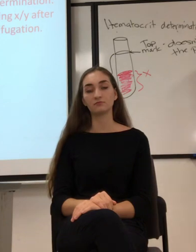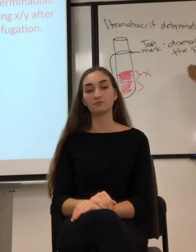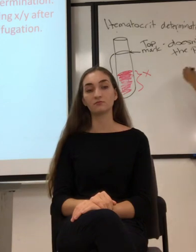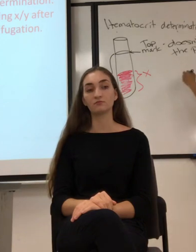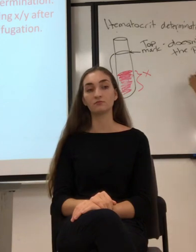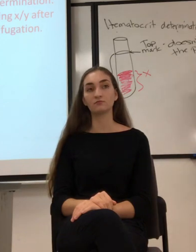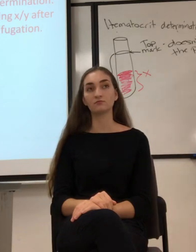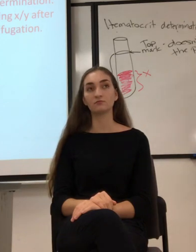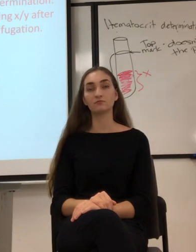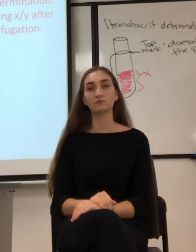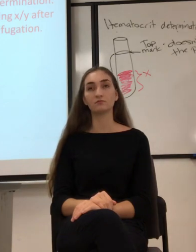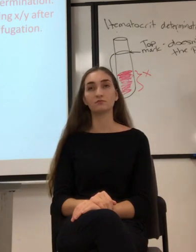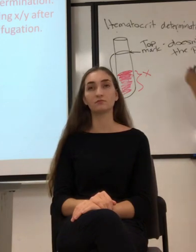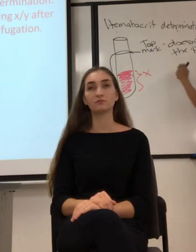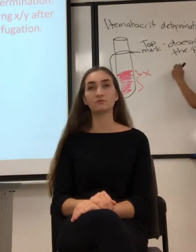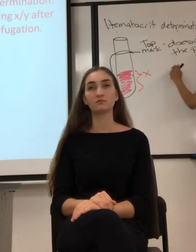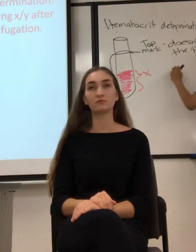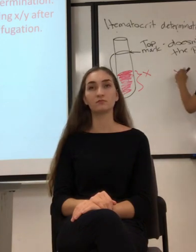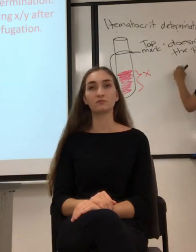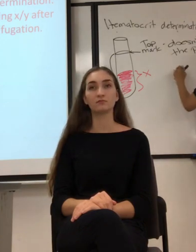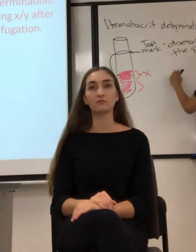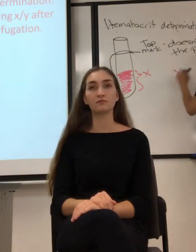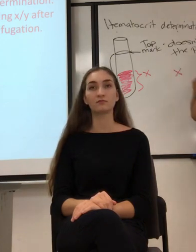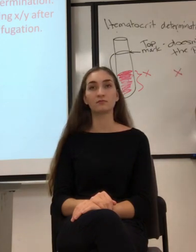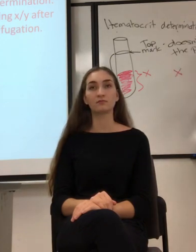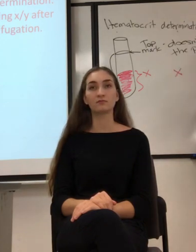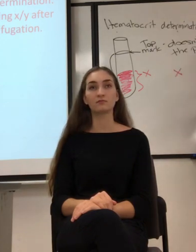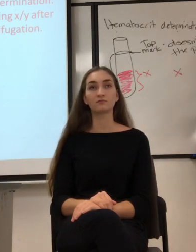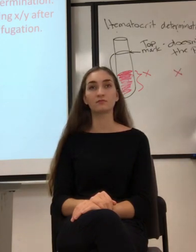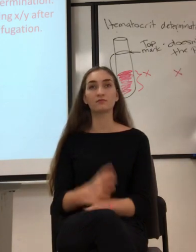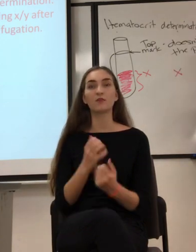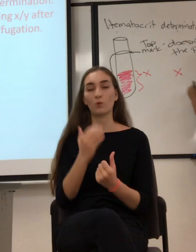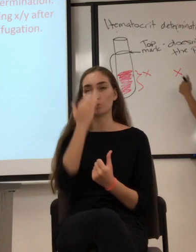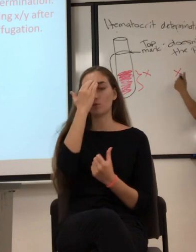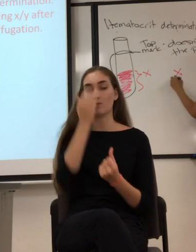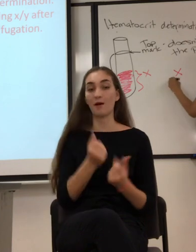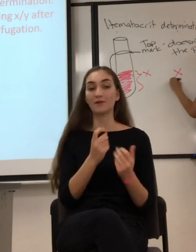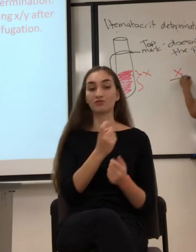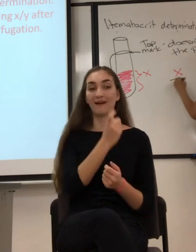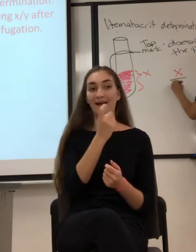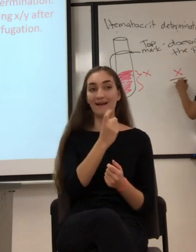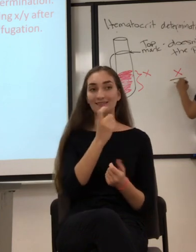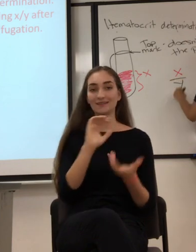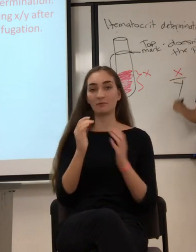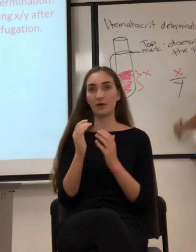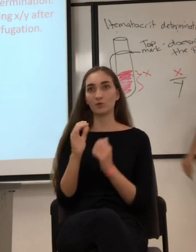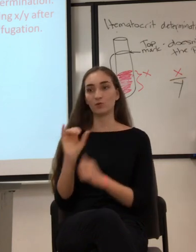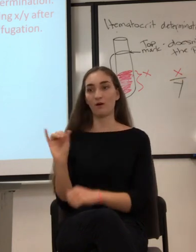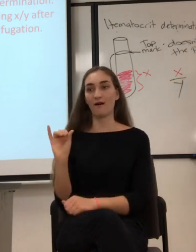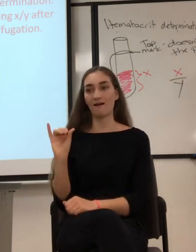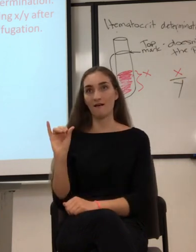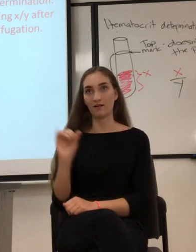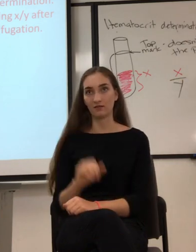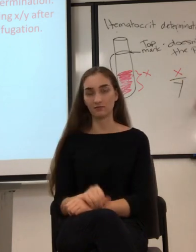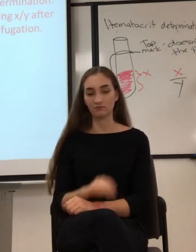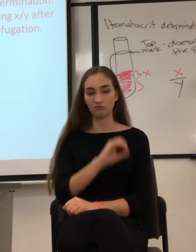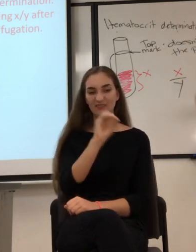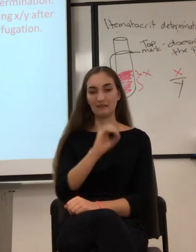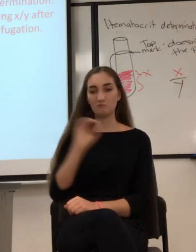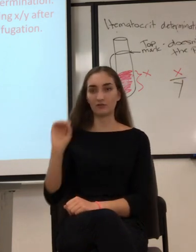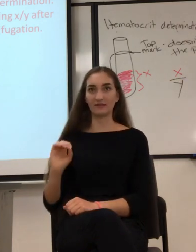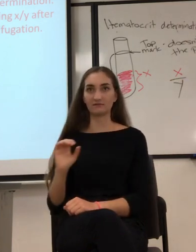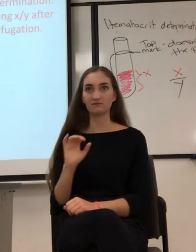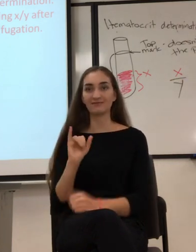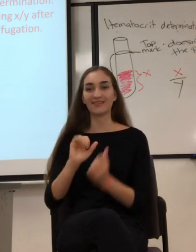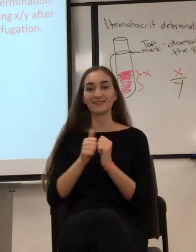So you want to know how much X is as a percentage of a Y. Okay, basically that's how you